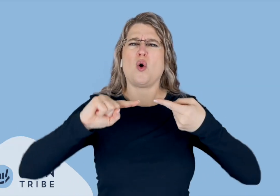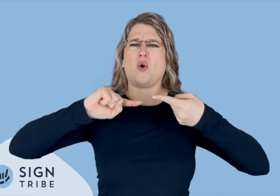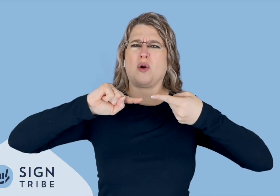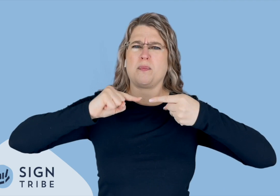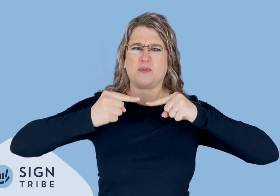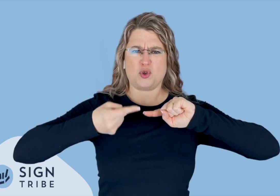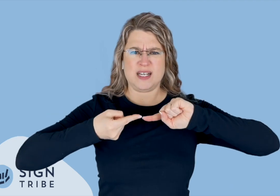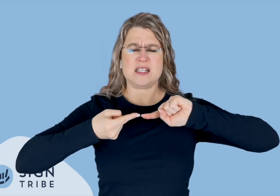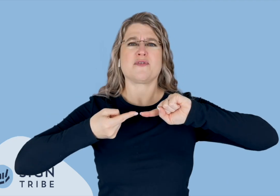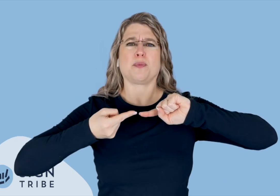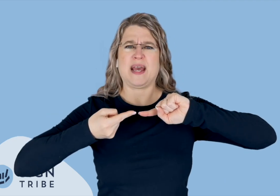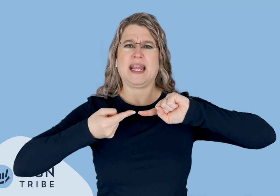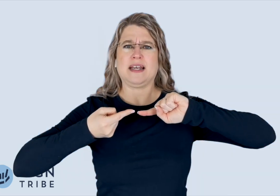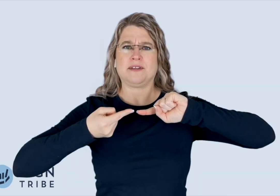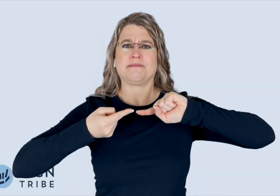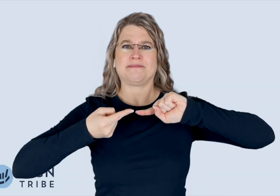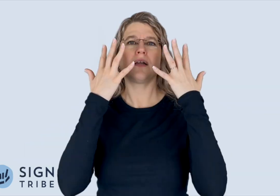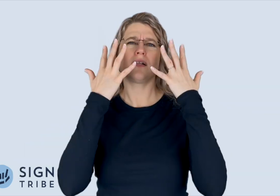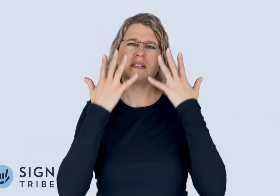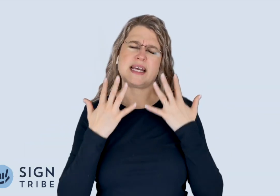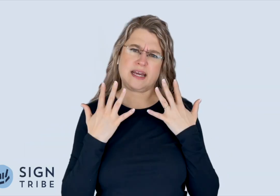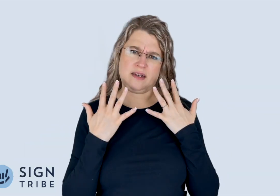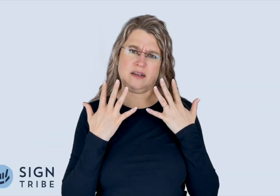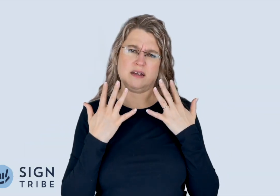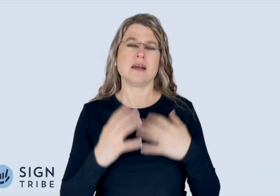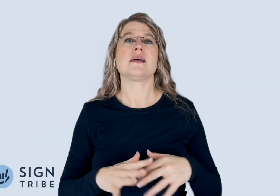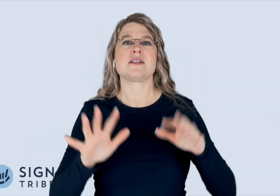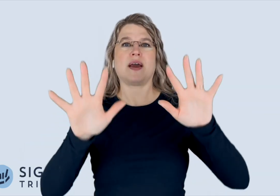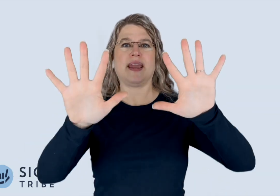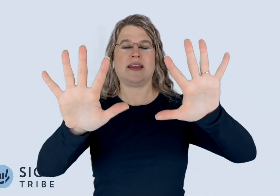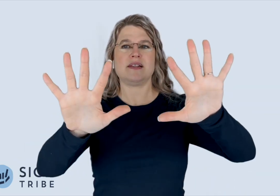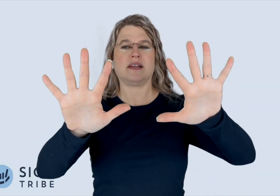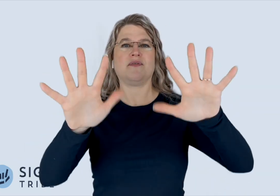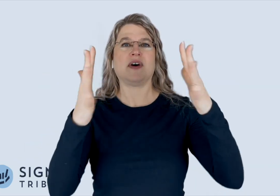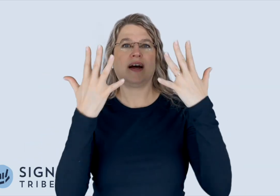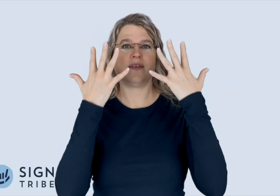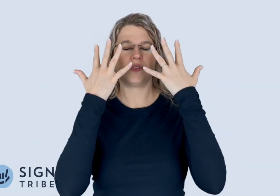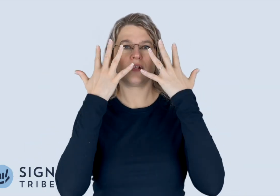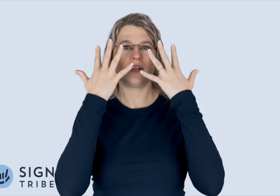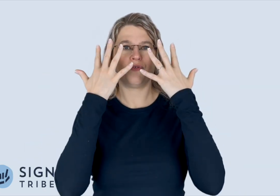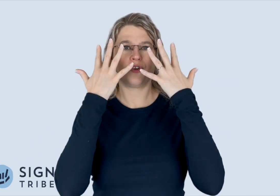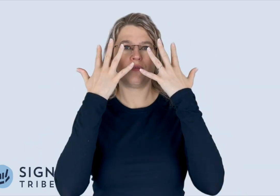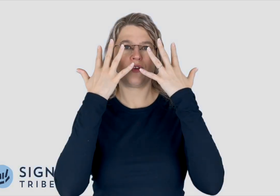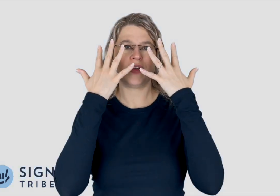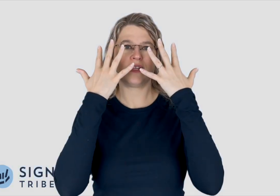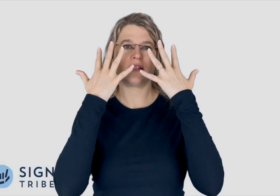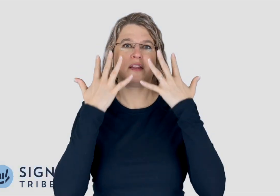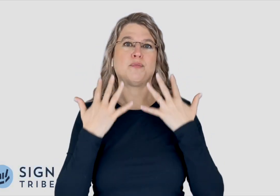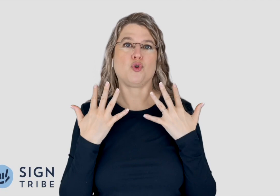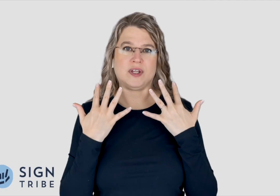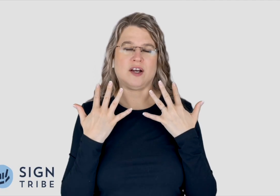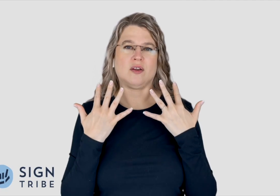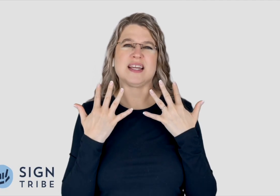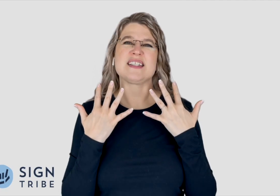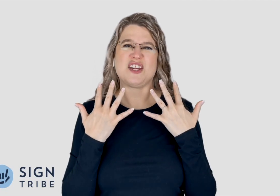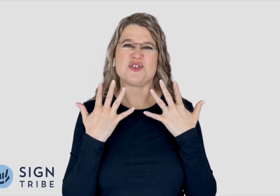or twist for pain. Sad. So hands in 5s in front of your face and then pull down like tears are